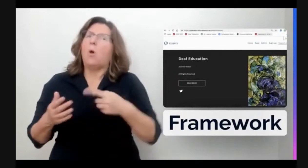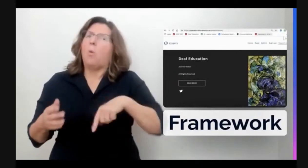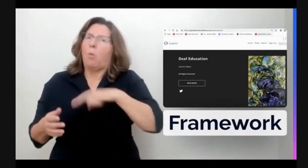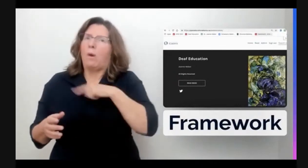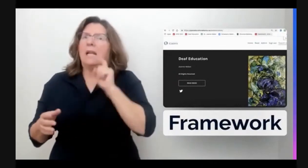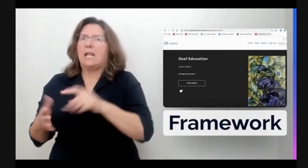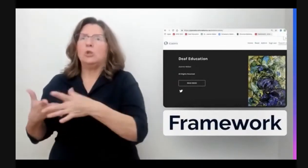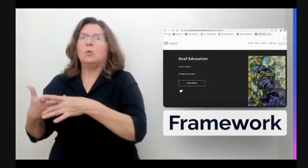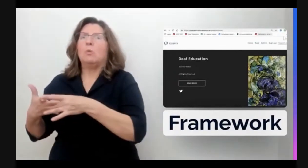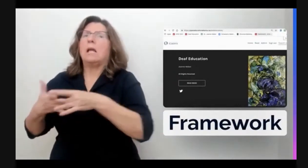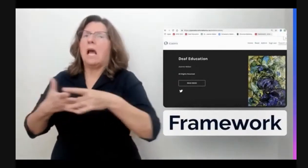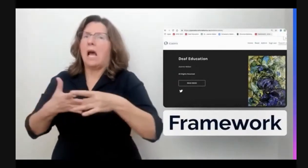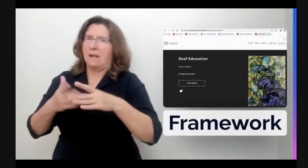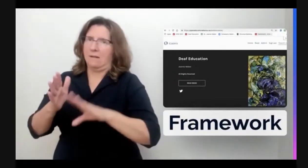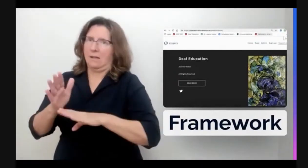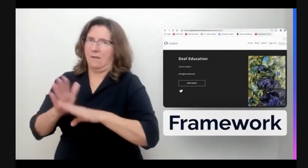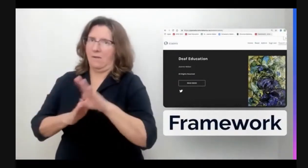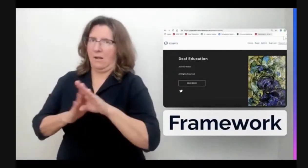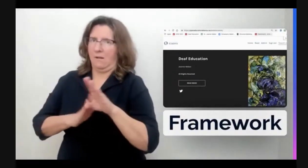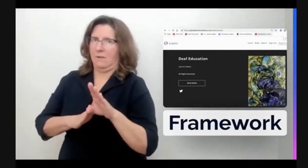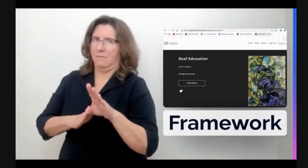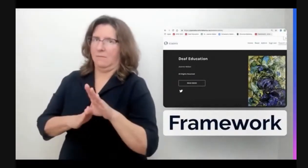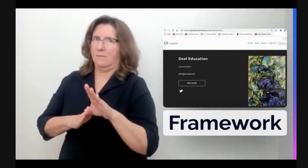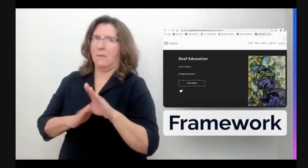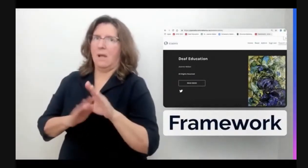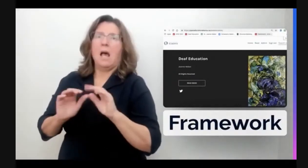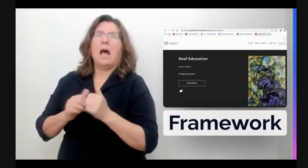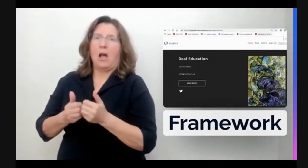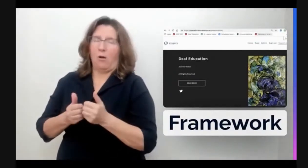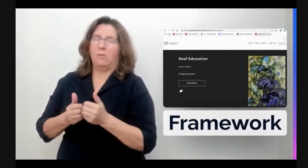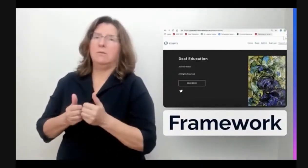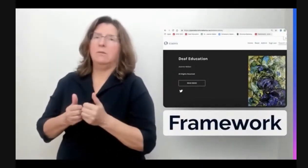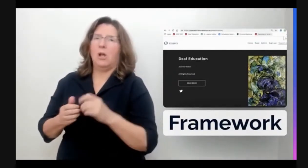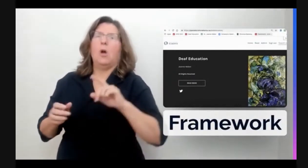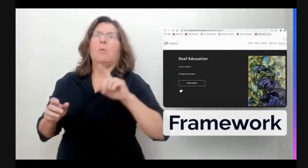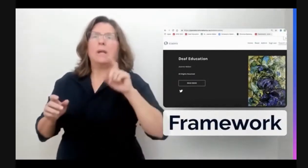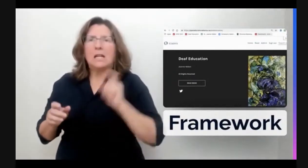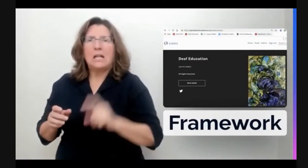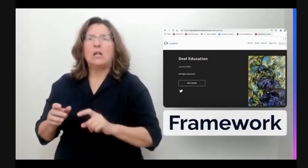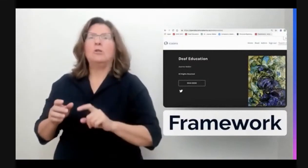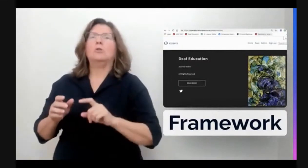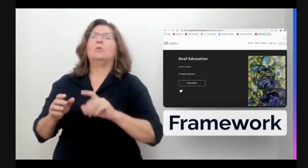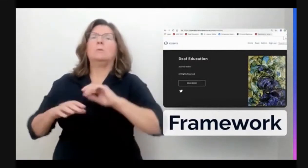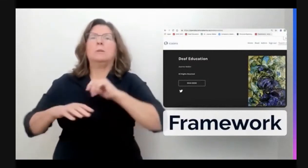technologies. We need to guide the development to meet our needs.